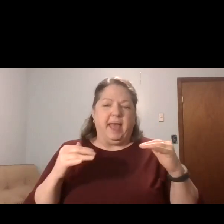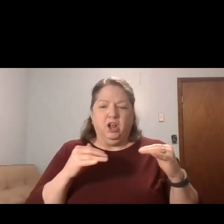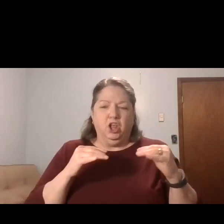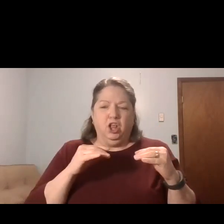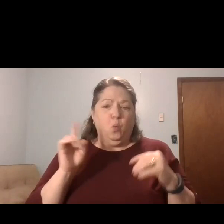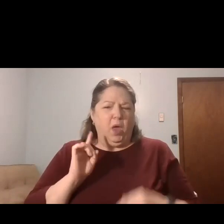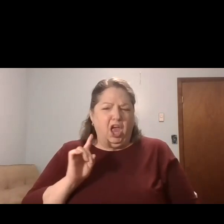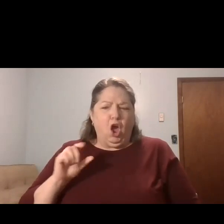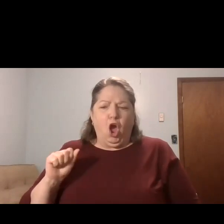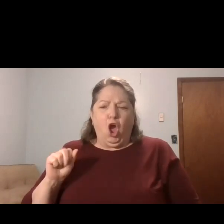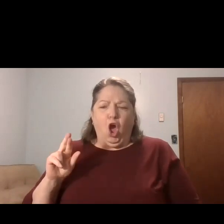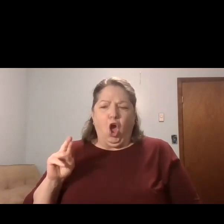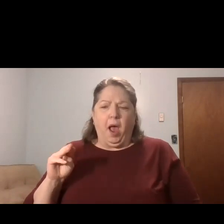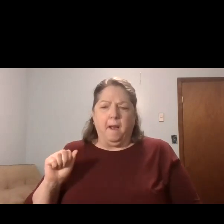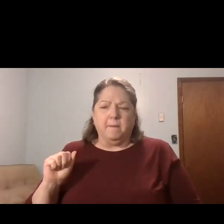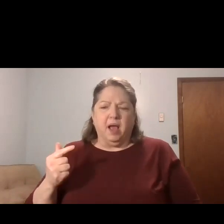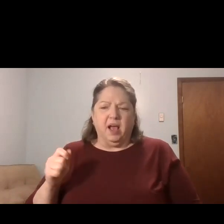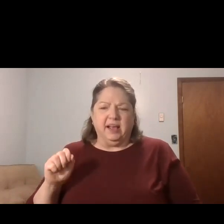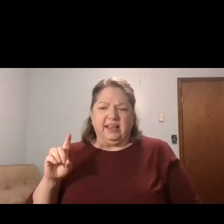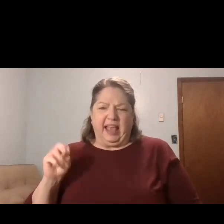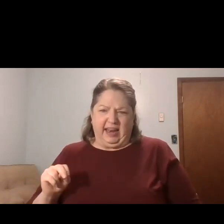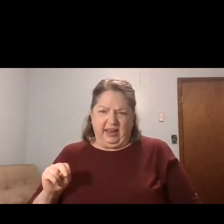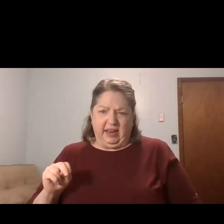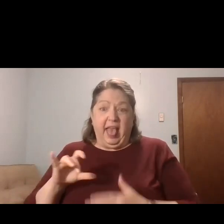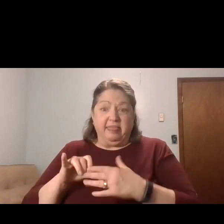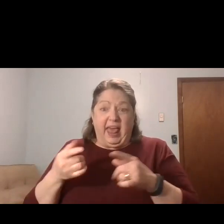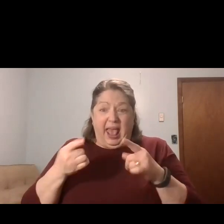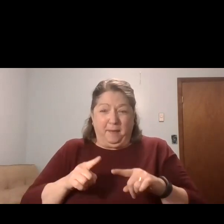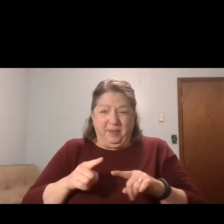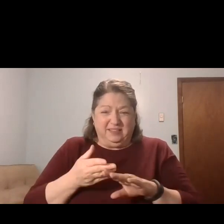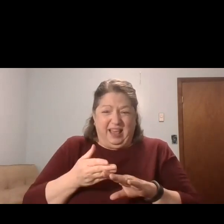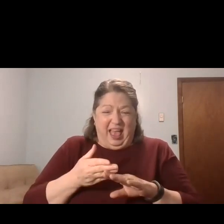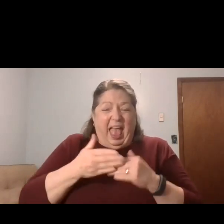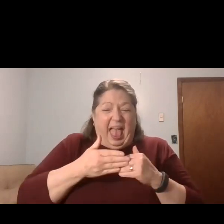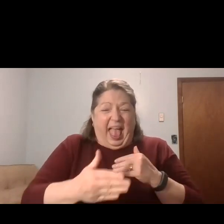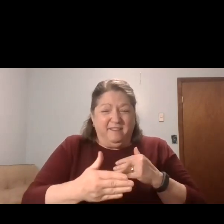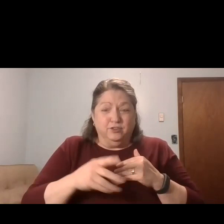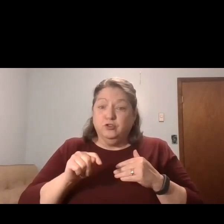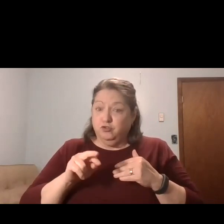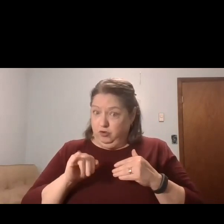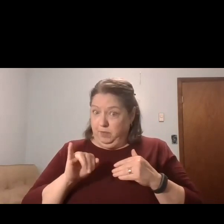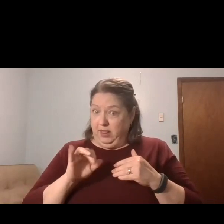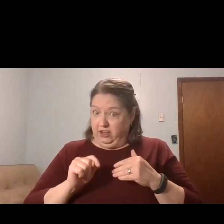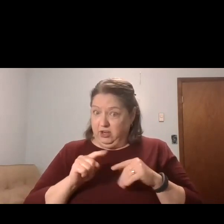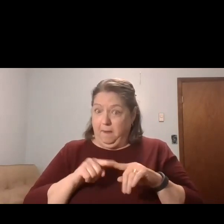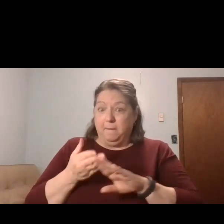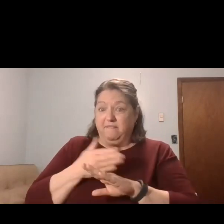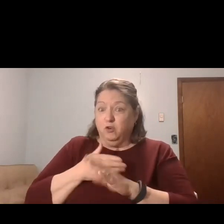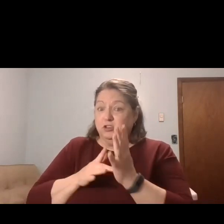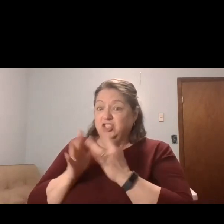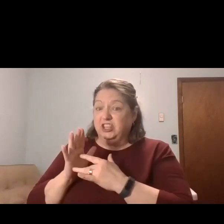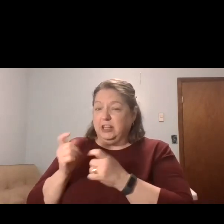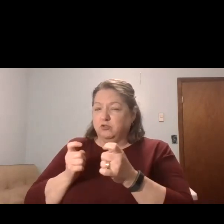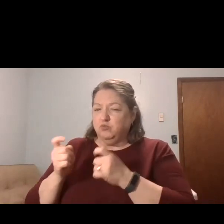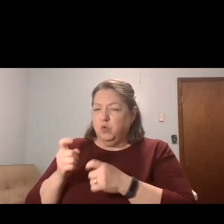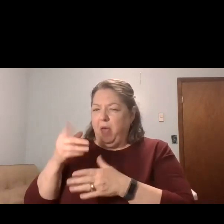that happens right after the tribulation and right before the 1,000-year reign of Christ. It's that time when the